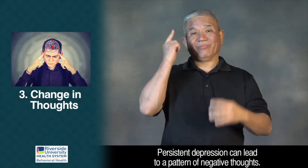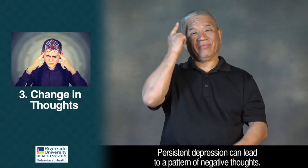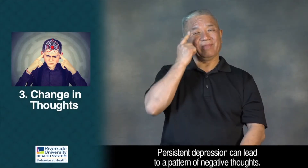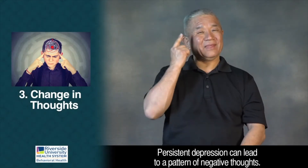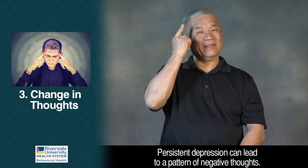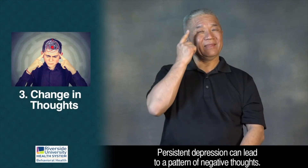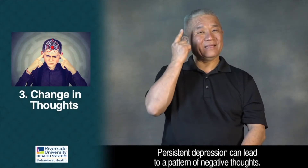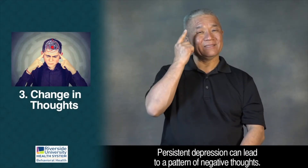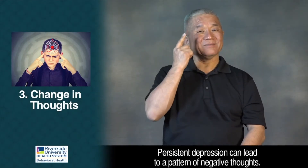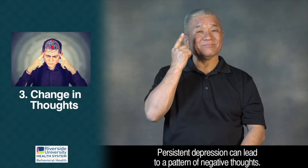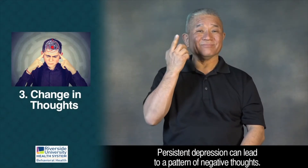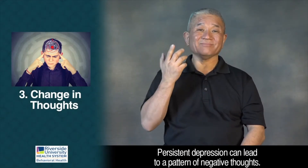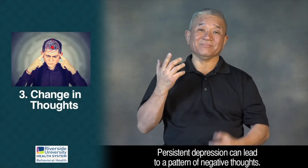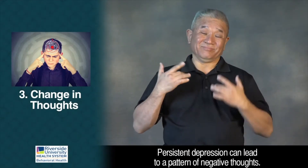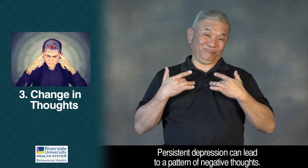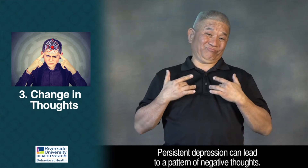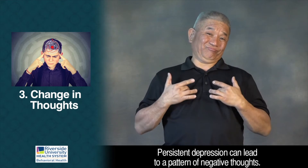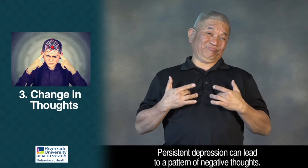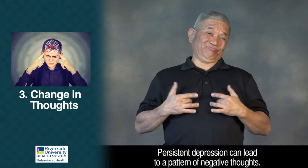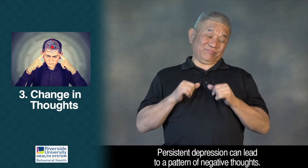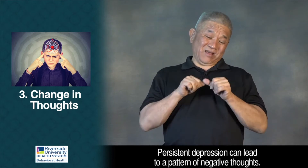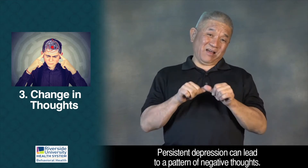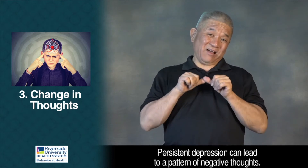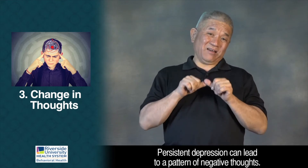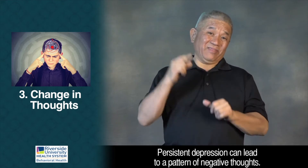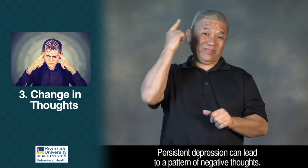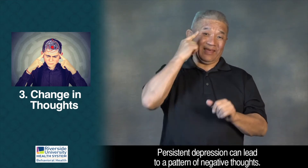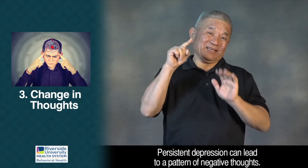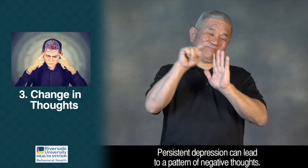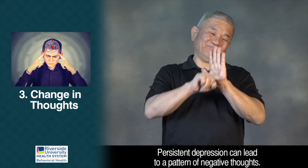Persistent depression can lead to a pattern of negative thoughts.